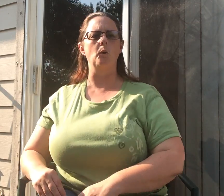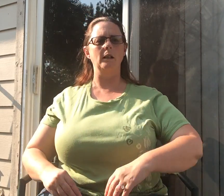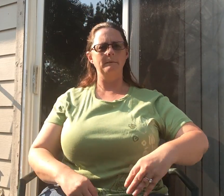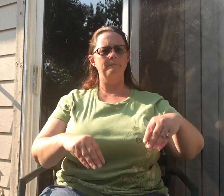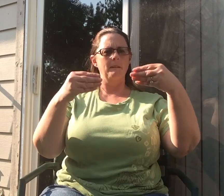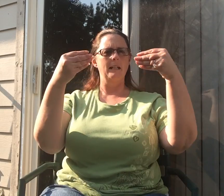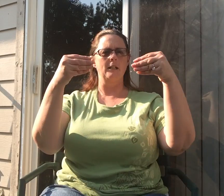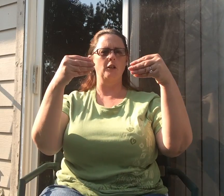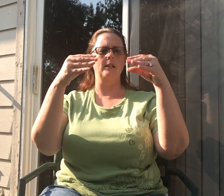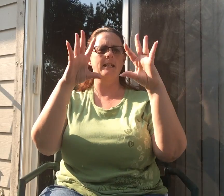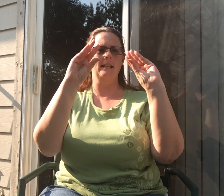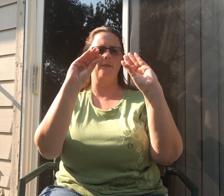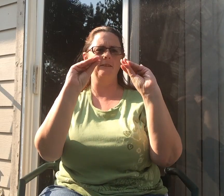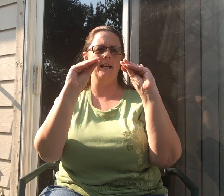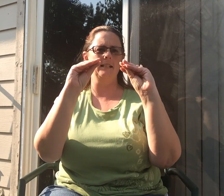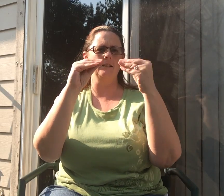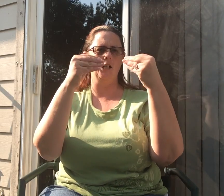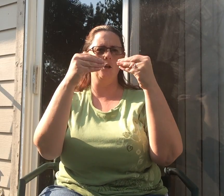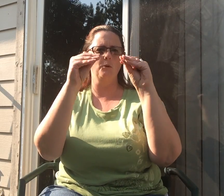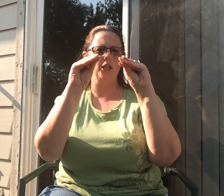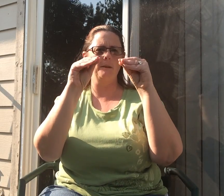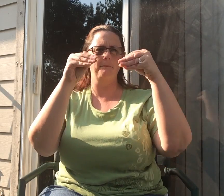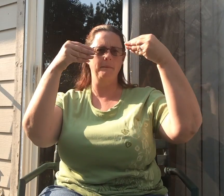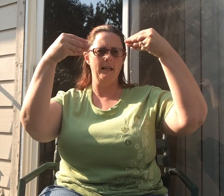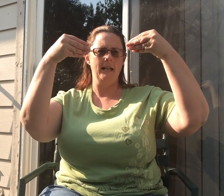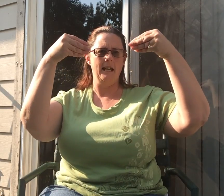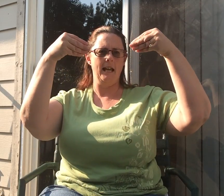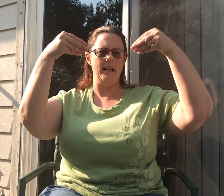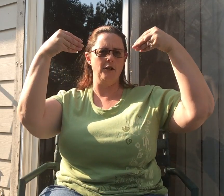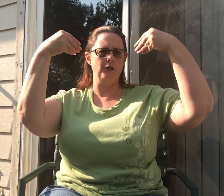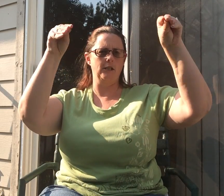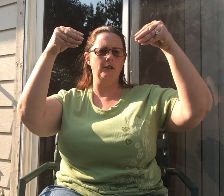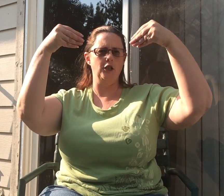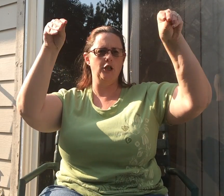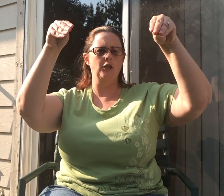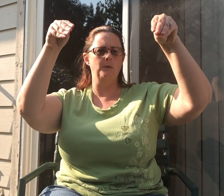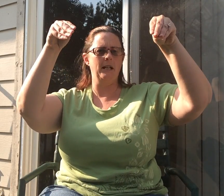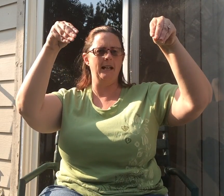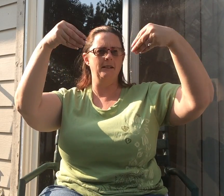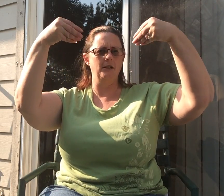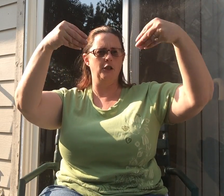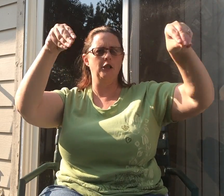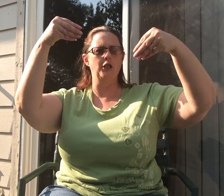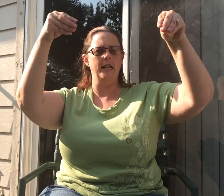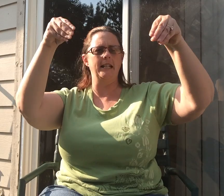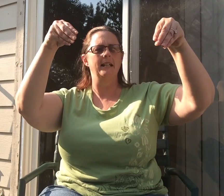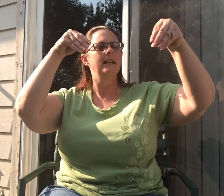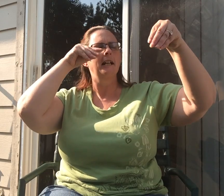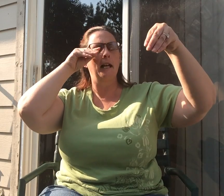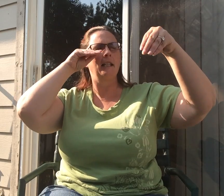Store, you're going to take that flat O shape, and you're just going to do that. You're going to shake it, kind of